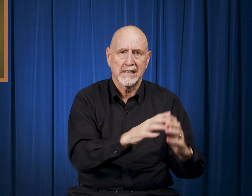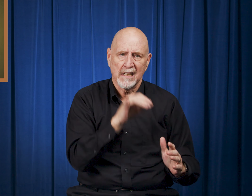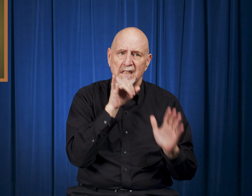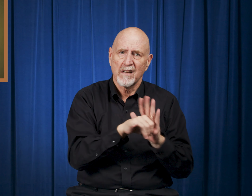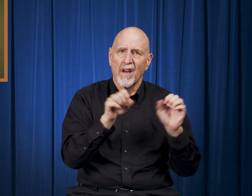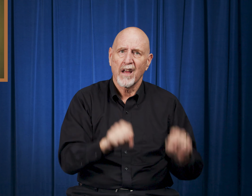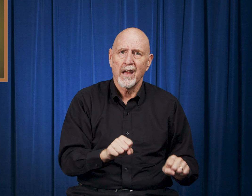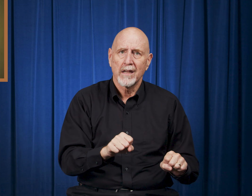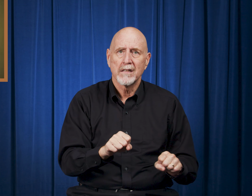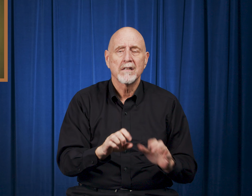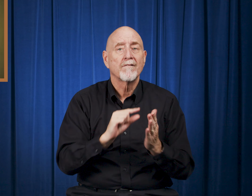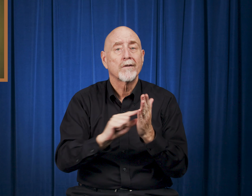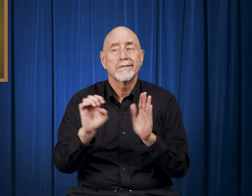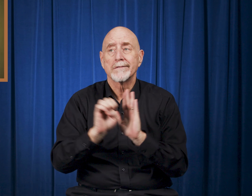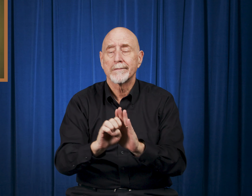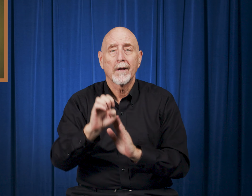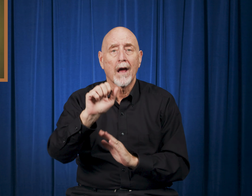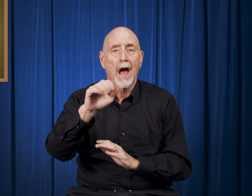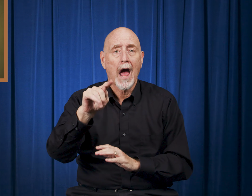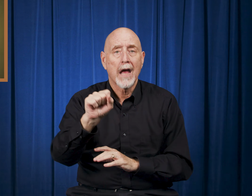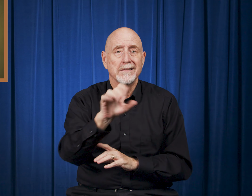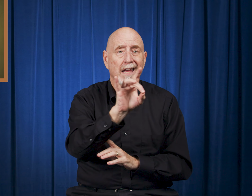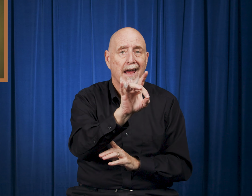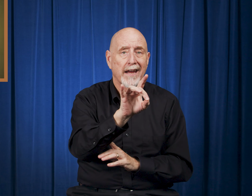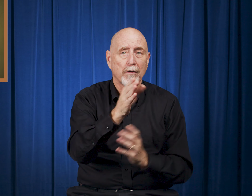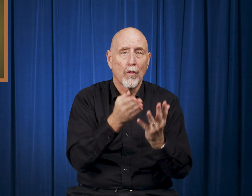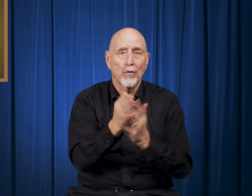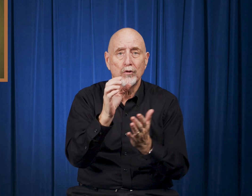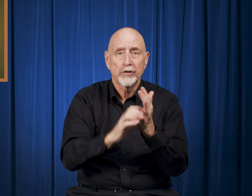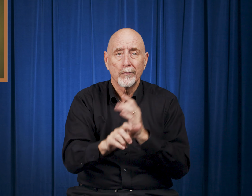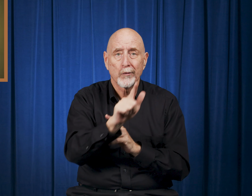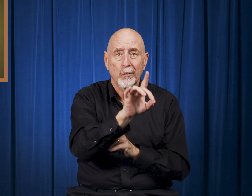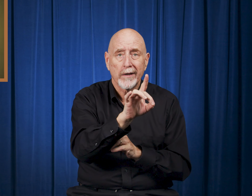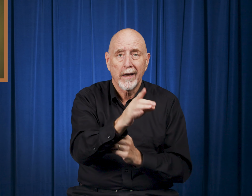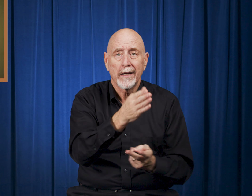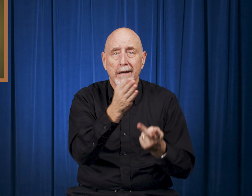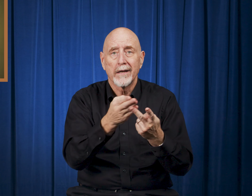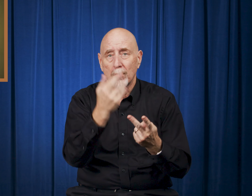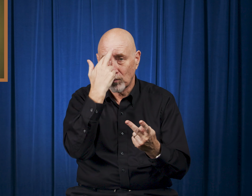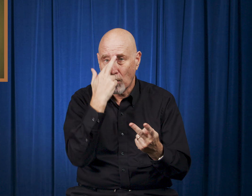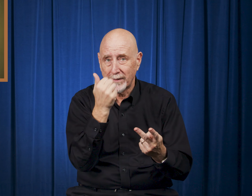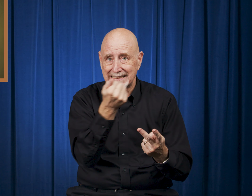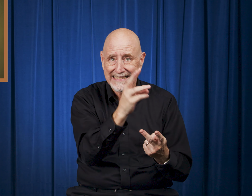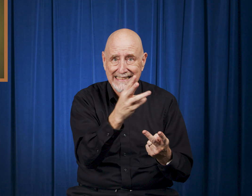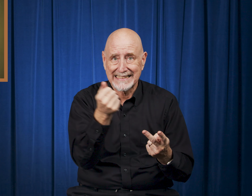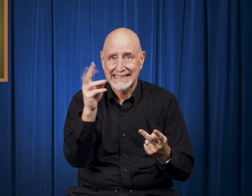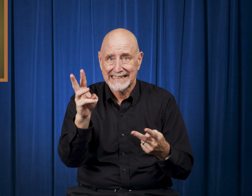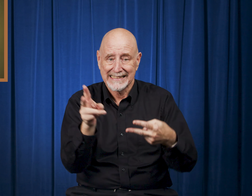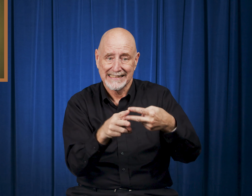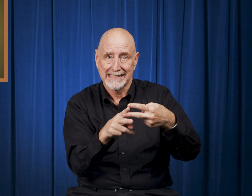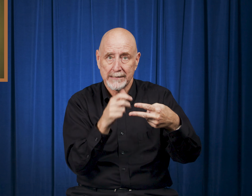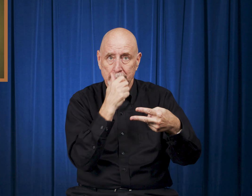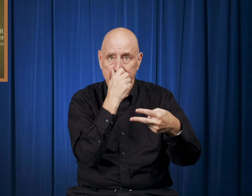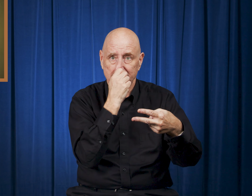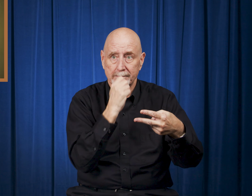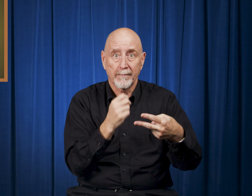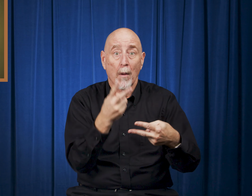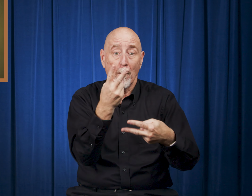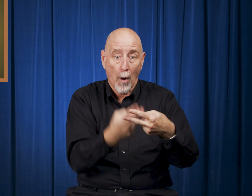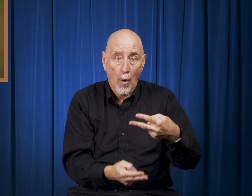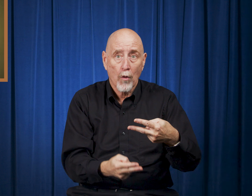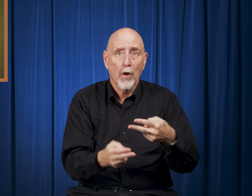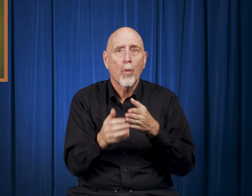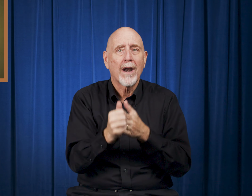look in passages like Acts chapter 8 through chapter 28 or Romans 16:16, which were each led